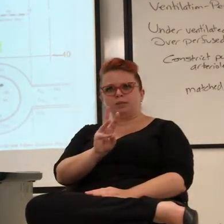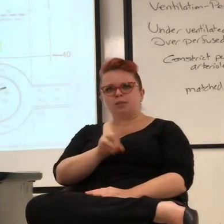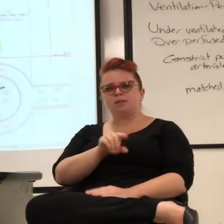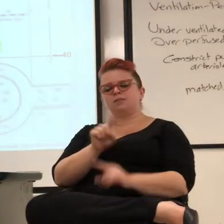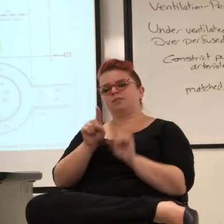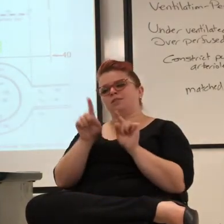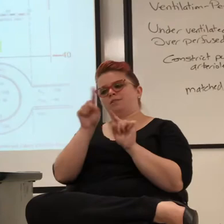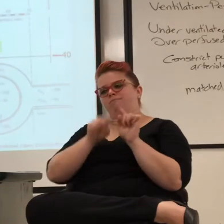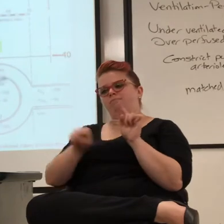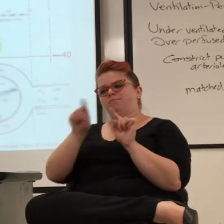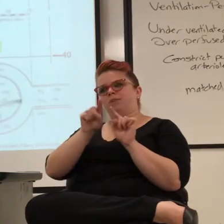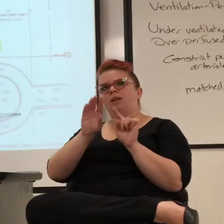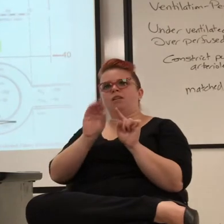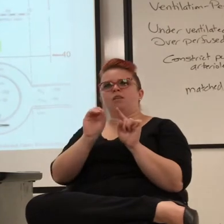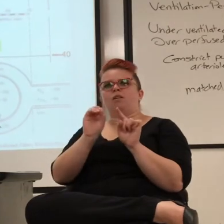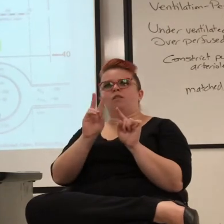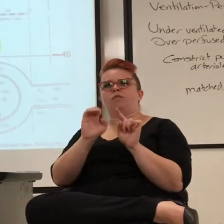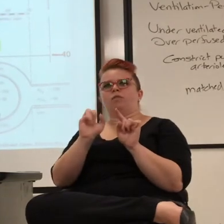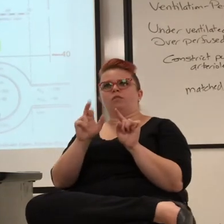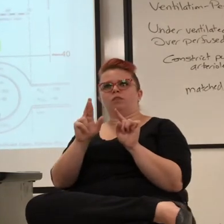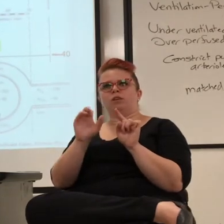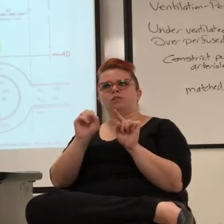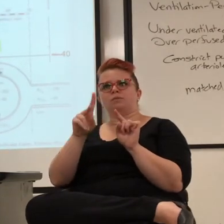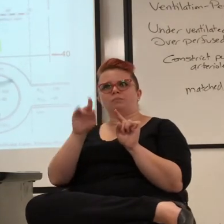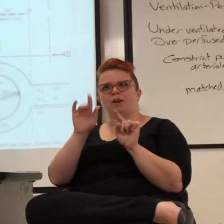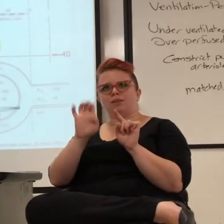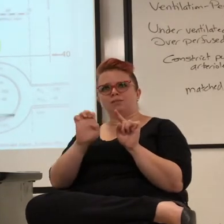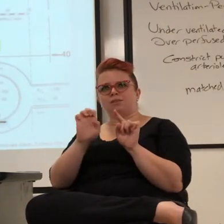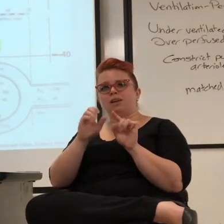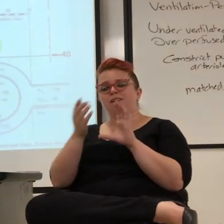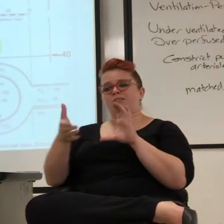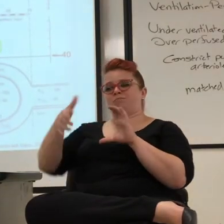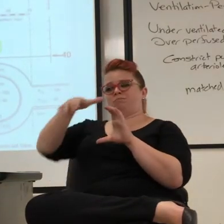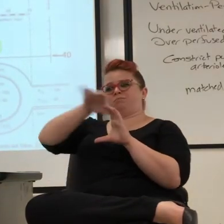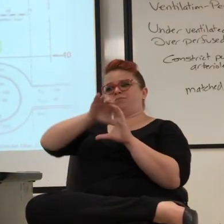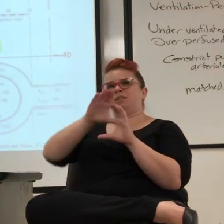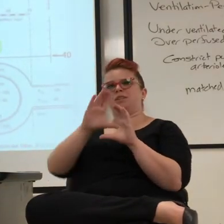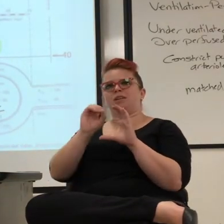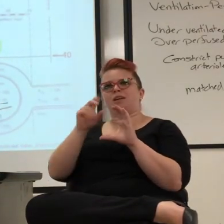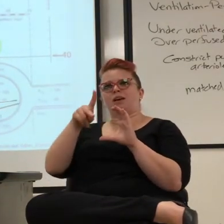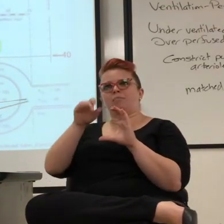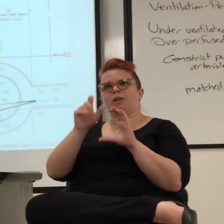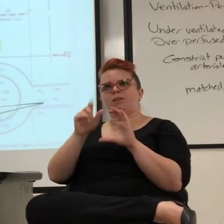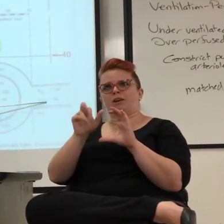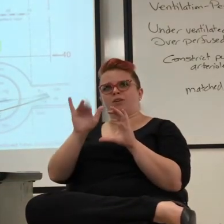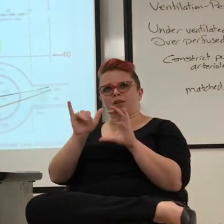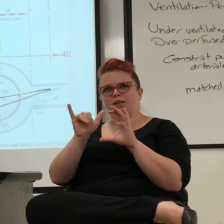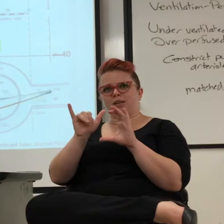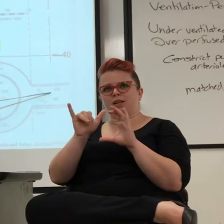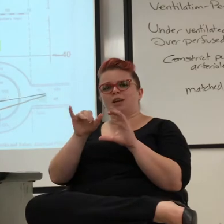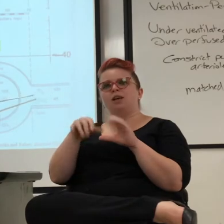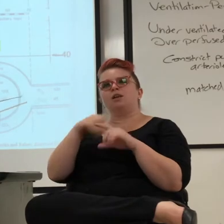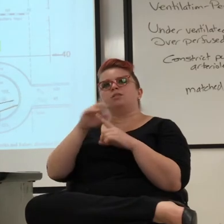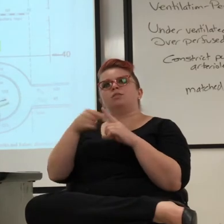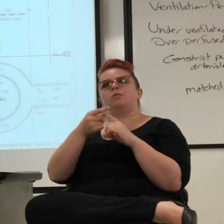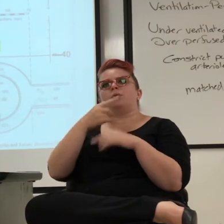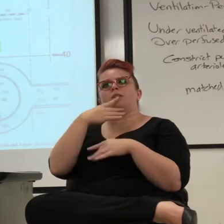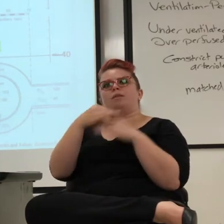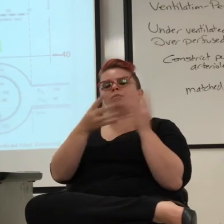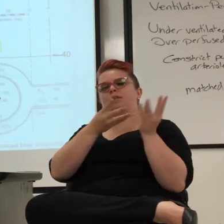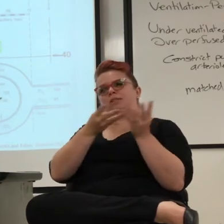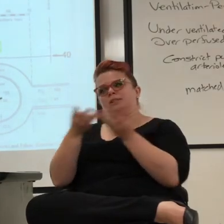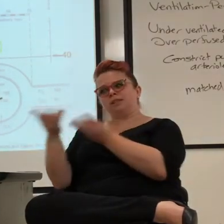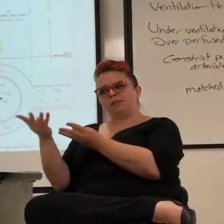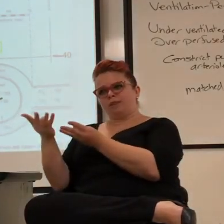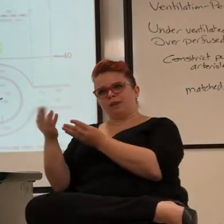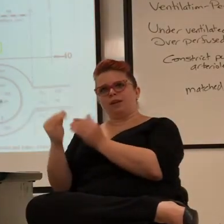round space. The capillary envelops it. And that's how blood leaving equilibrates with these